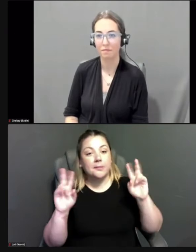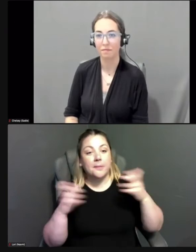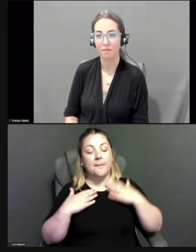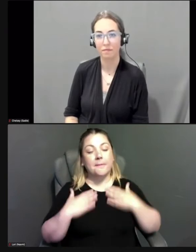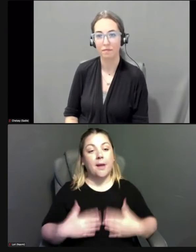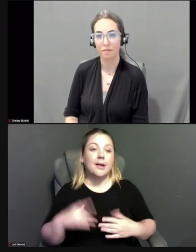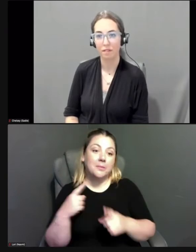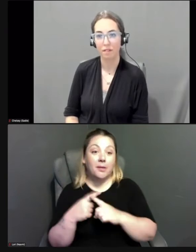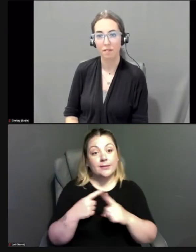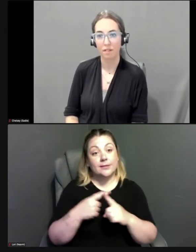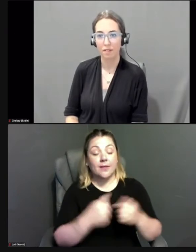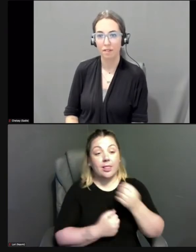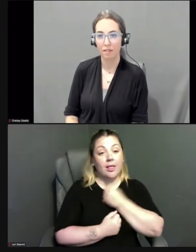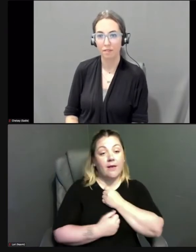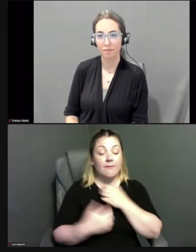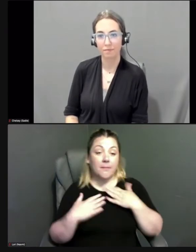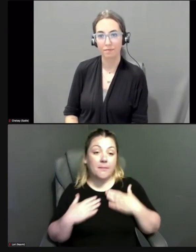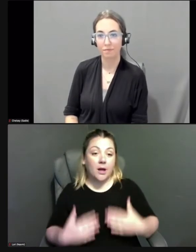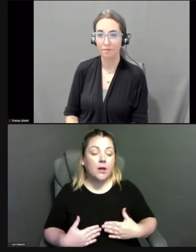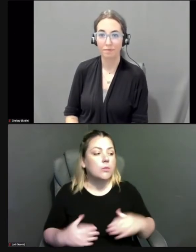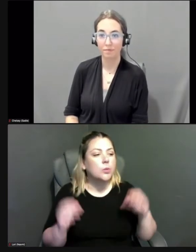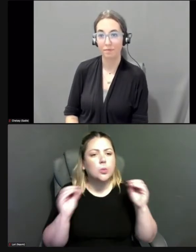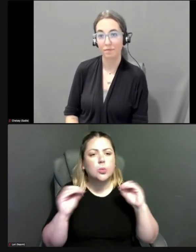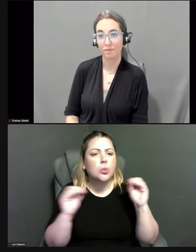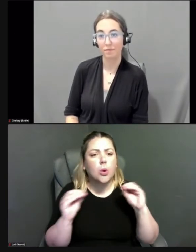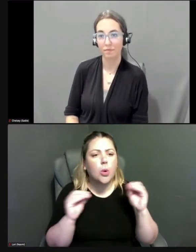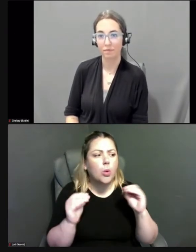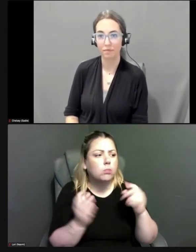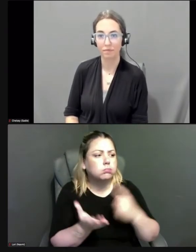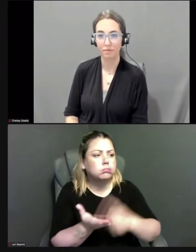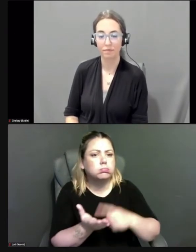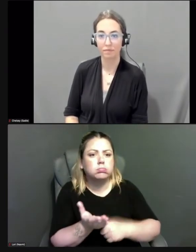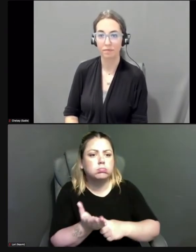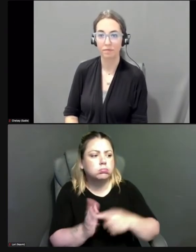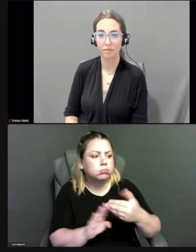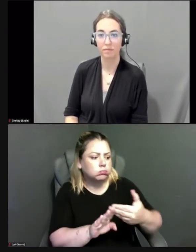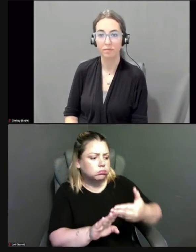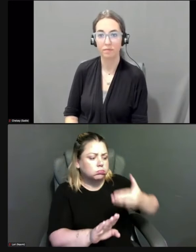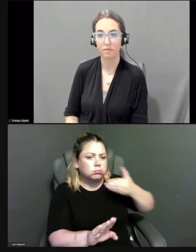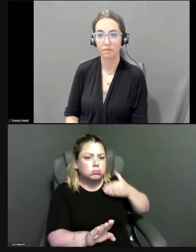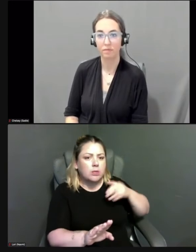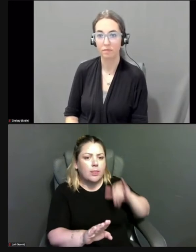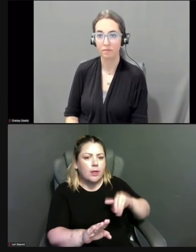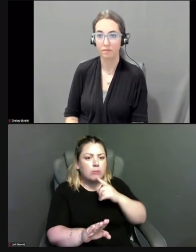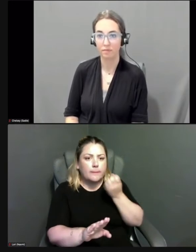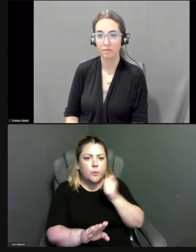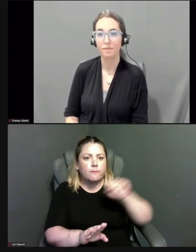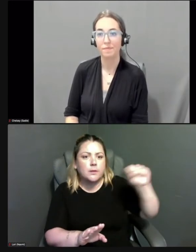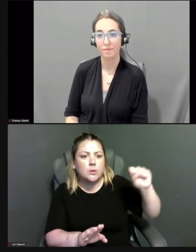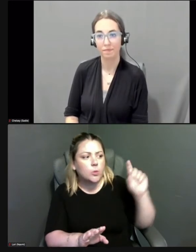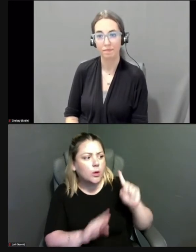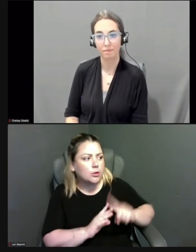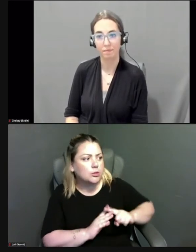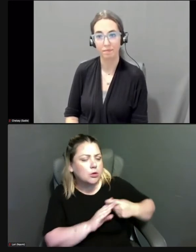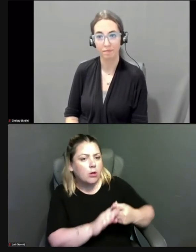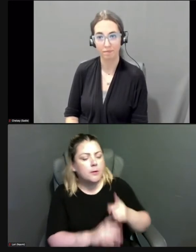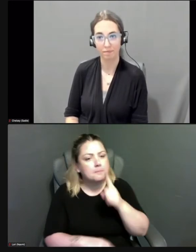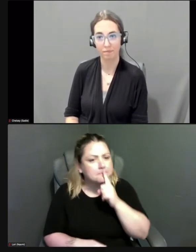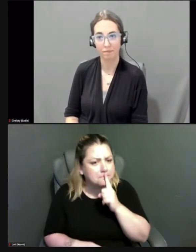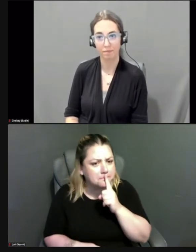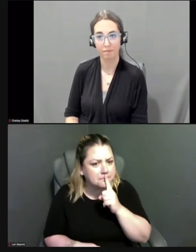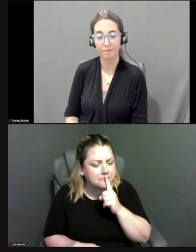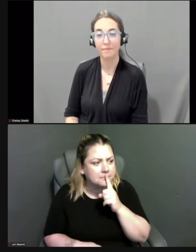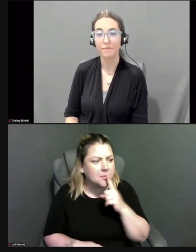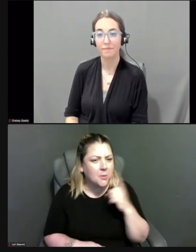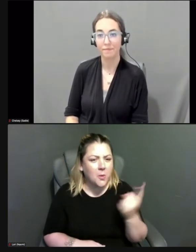positivity and without any acknowledgement of the roots of the body positivity movement and things like that. And like, it was really all about how